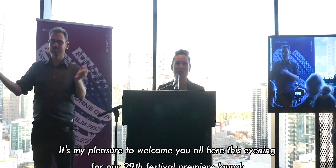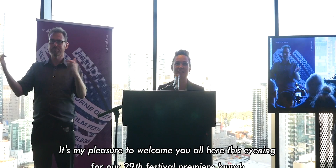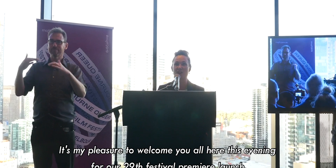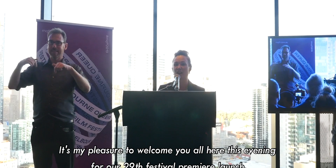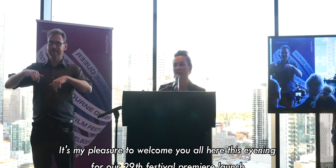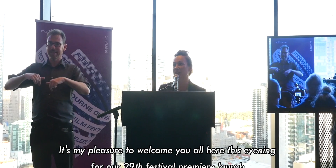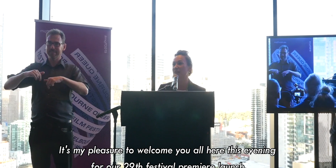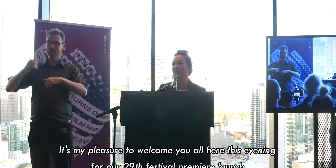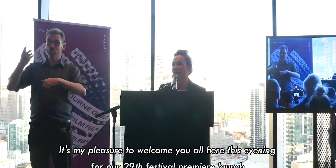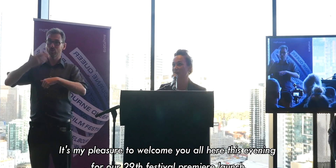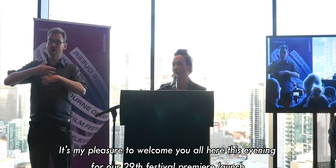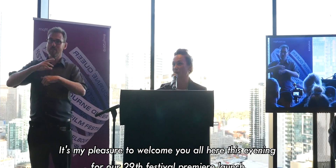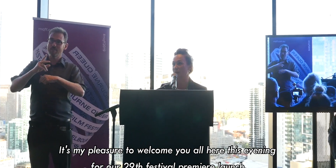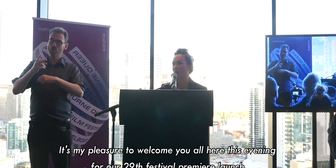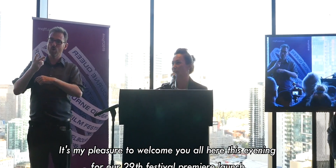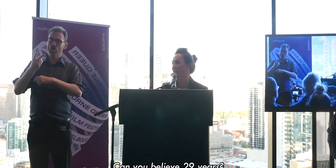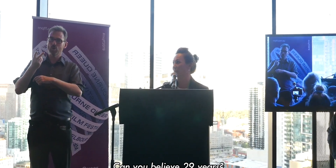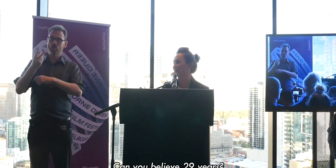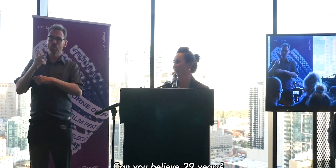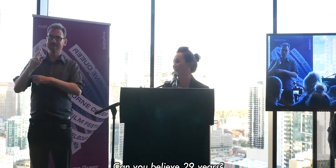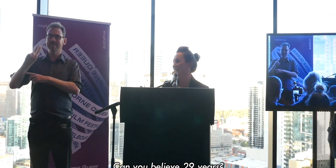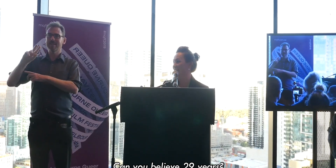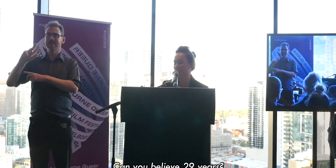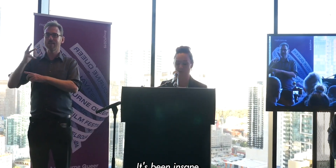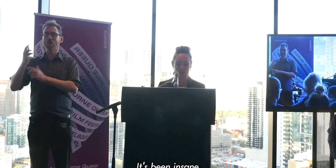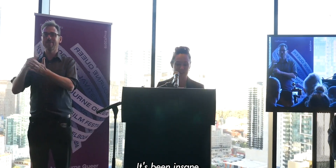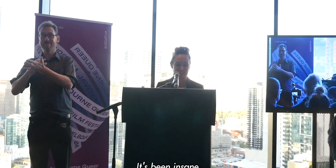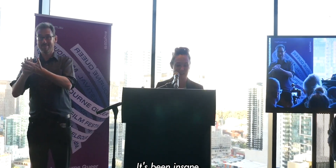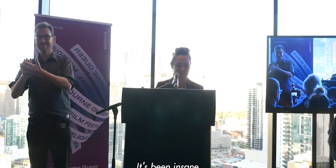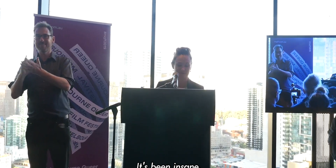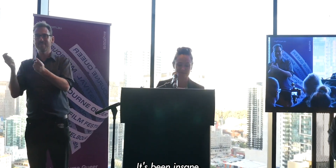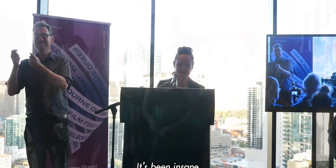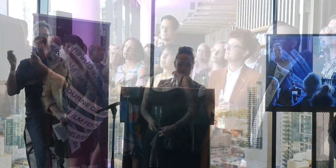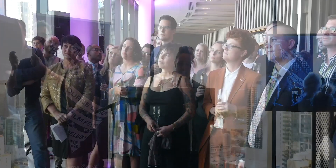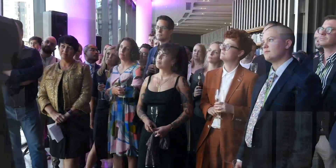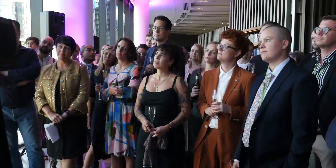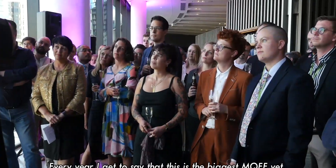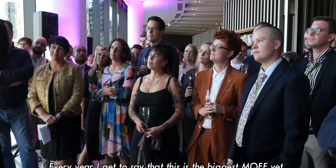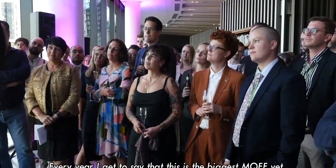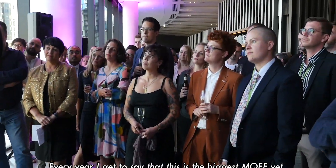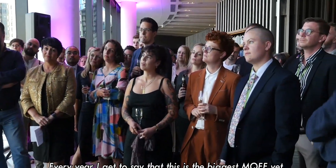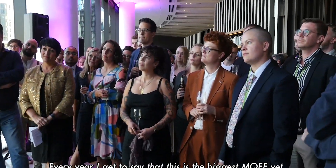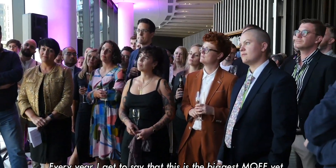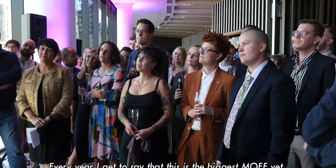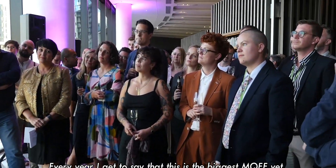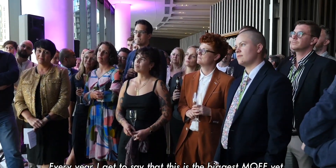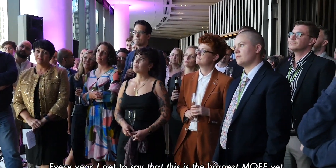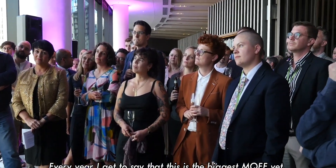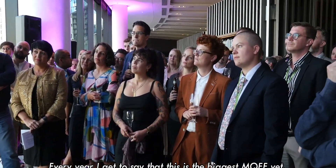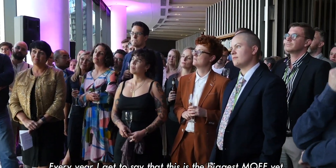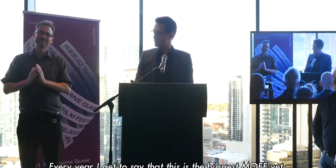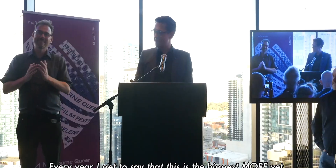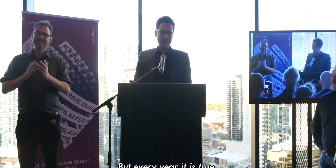for our 20-night festival program launch. Can you believe 29 years? It's pretty insane. Every year I get to say that this is the